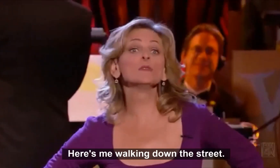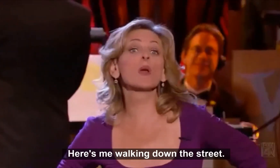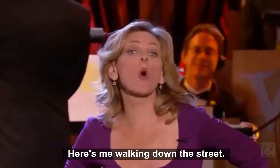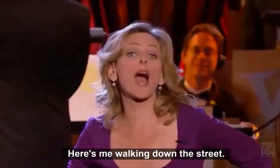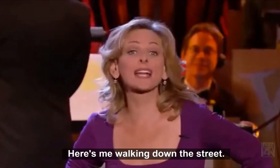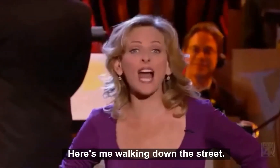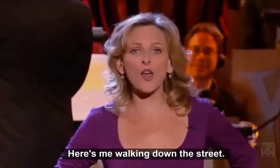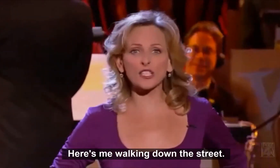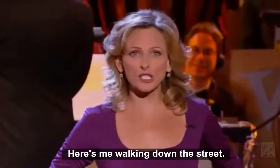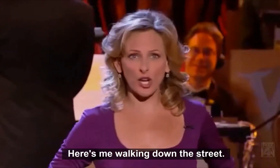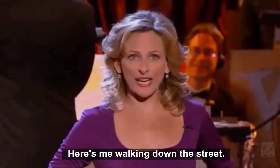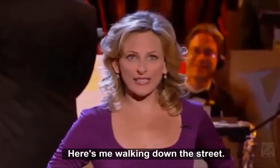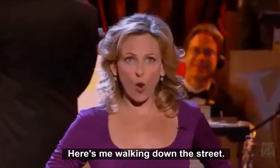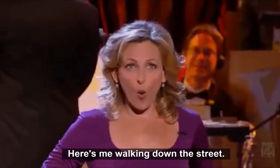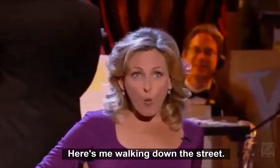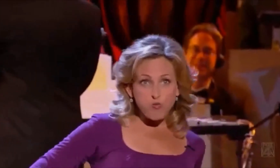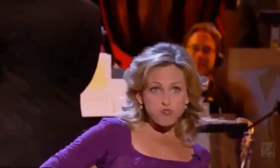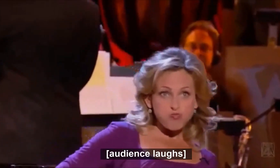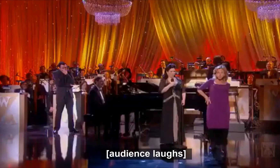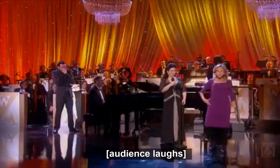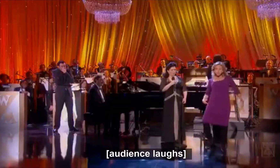Hear me walk it down the street.